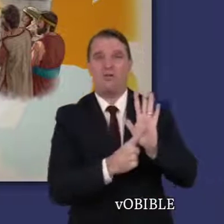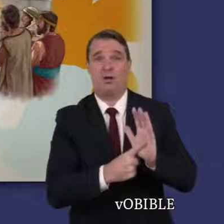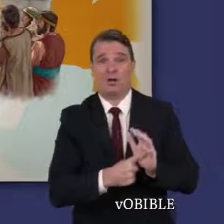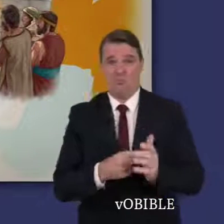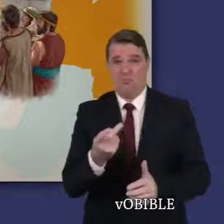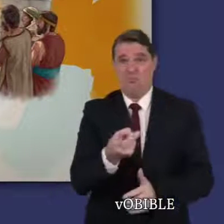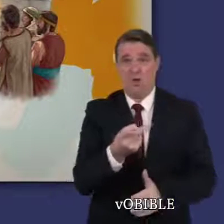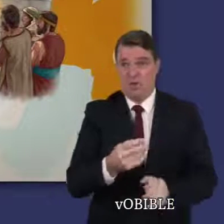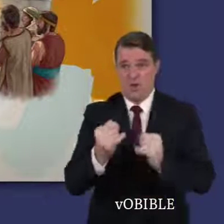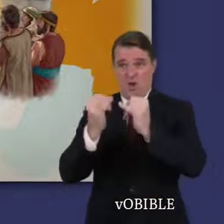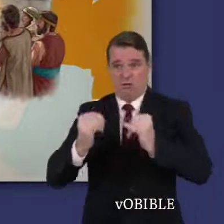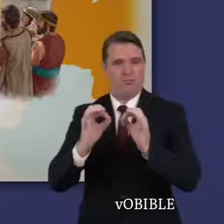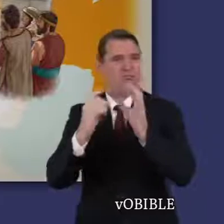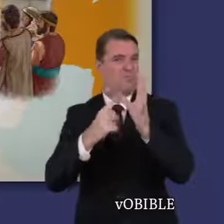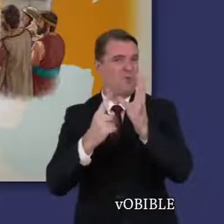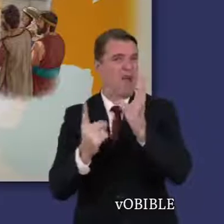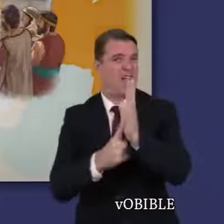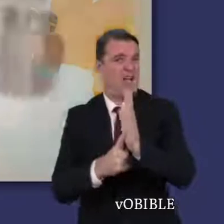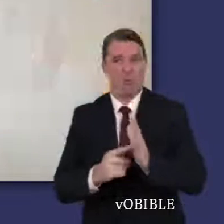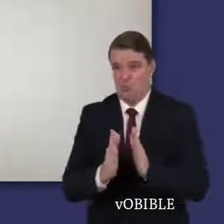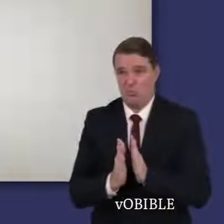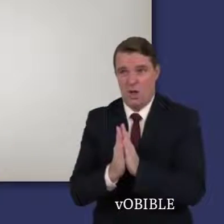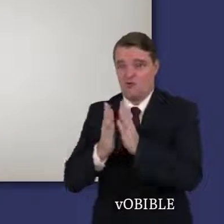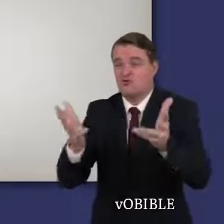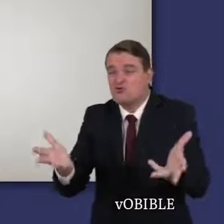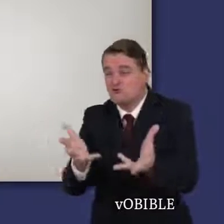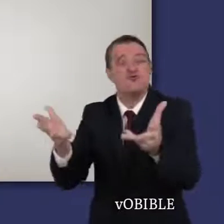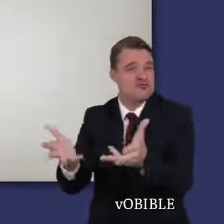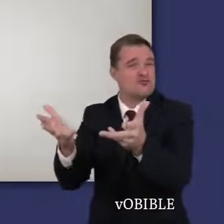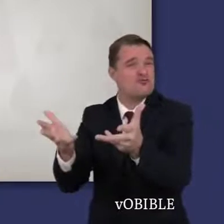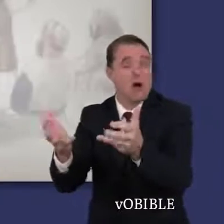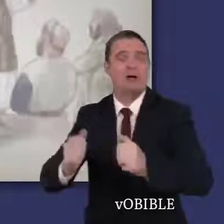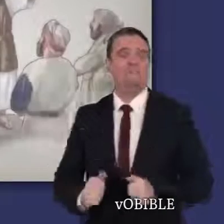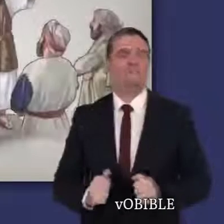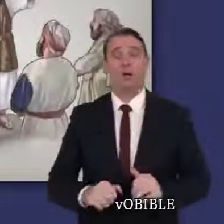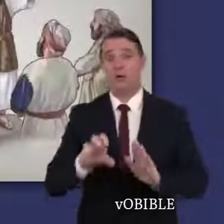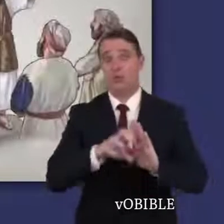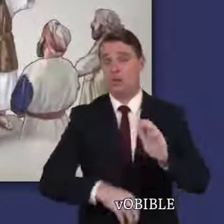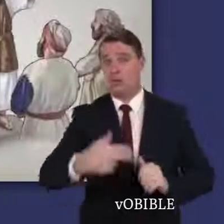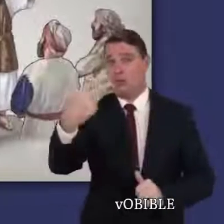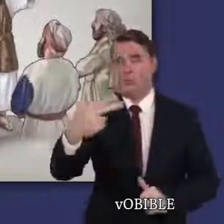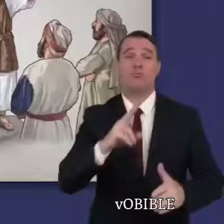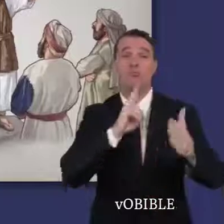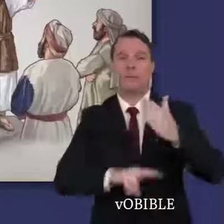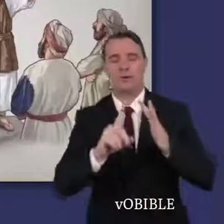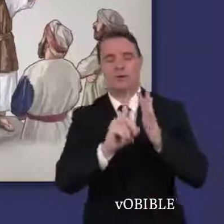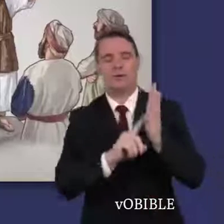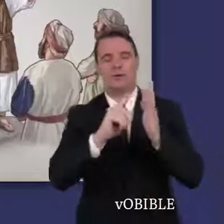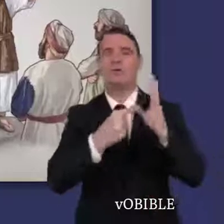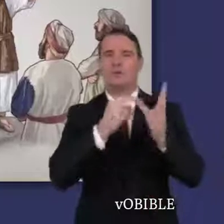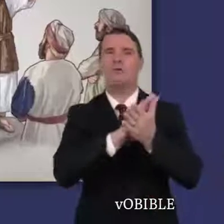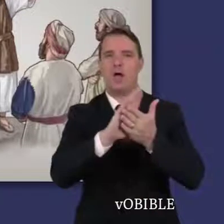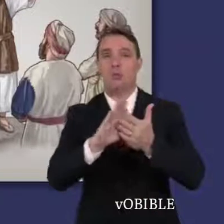her husband bring Baal worship into the kingdom. In chapter 18, the prophet Elijah proposes a test on